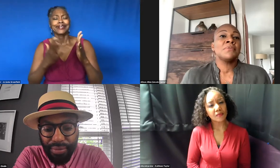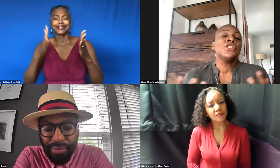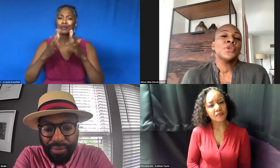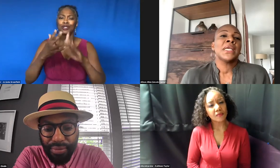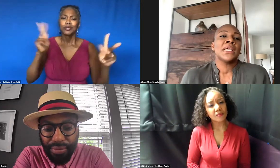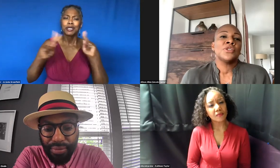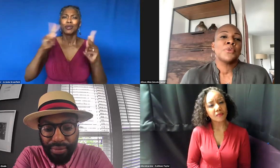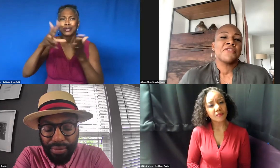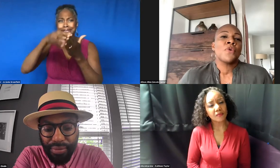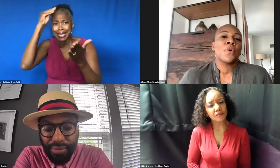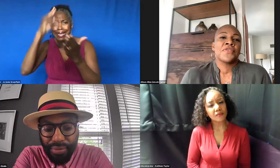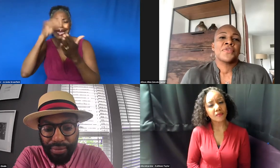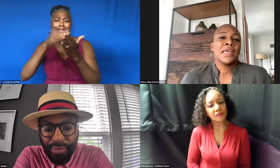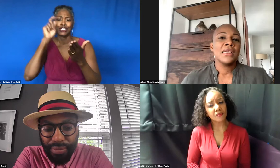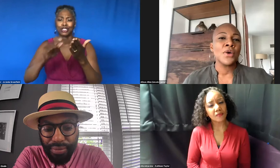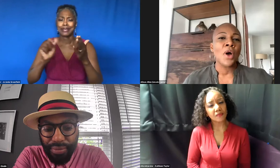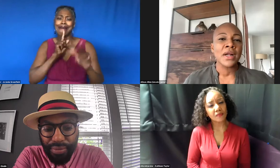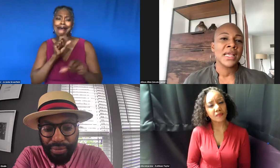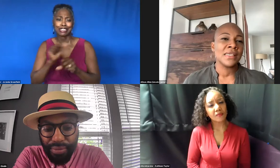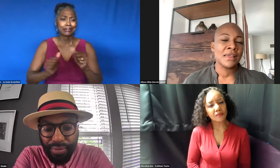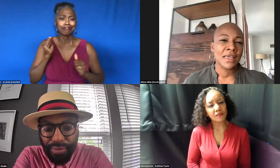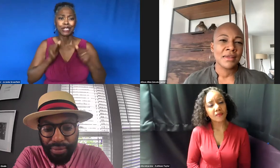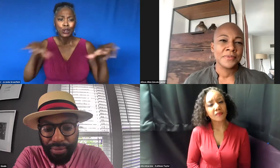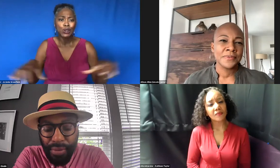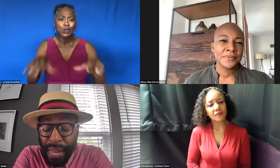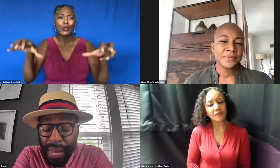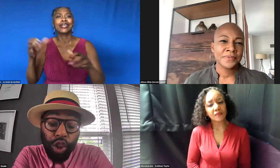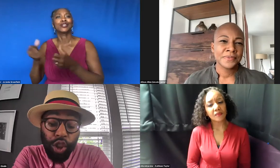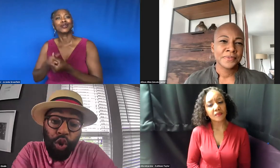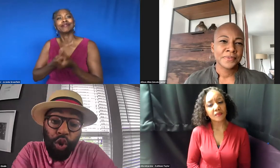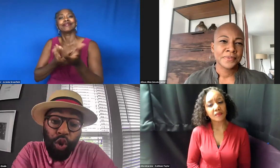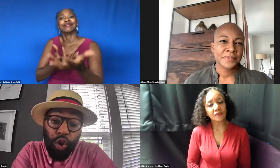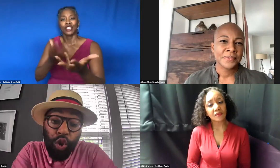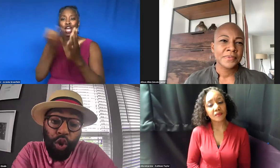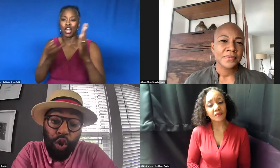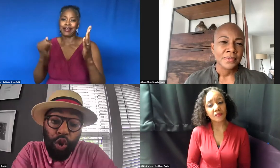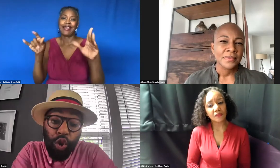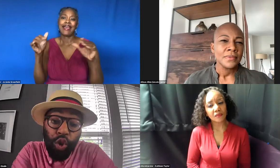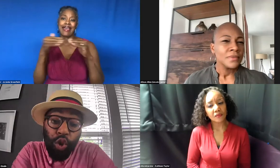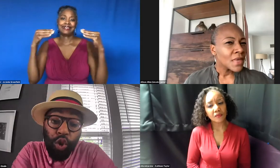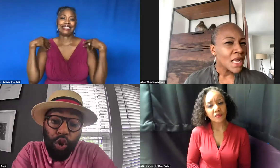should actually be doing to bring forth, you know, art as healing? To you,